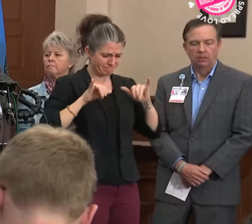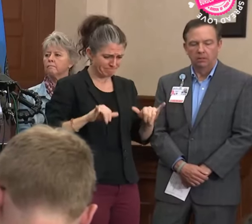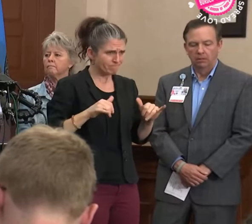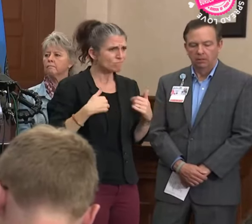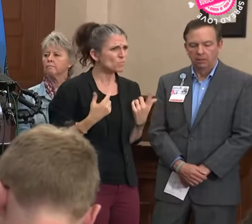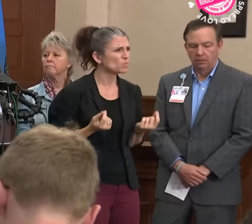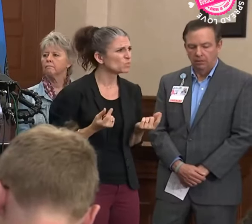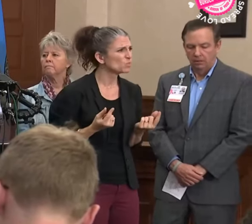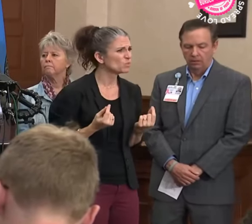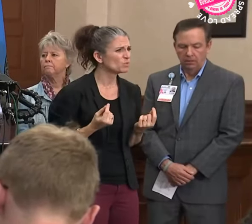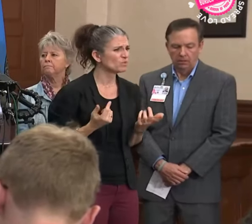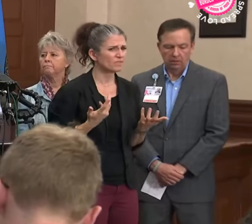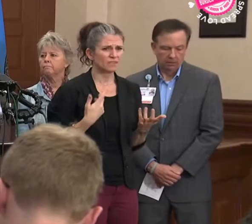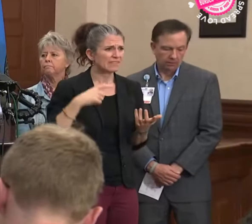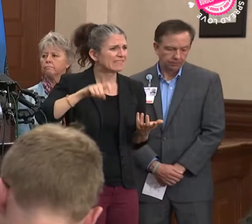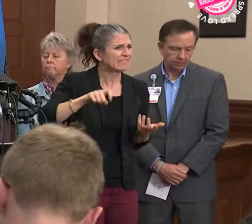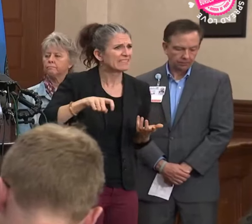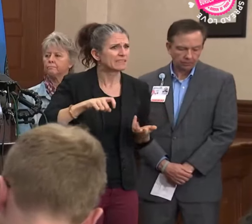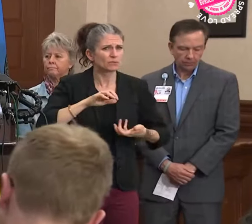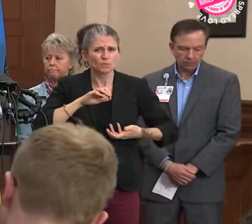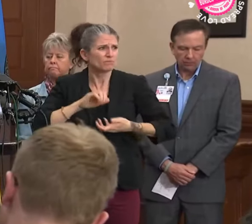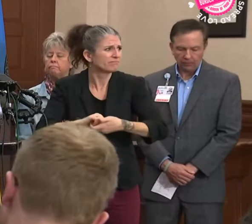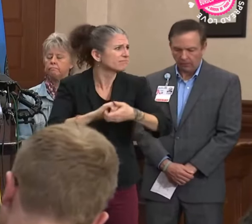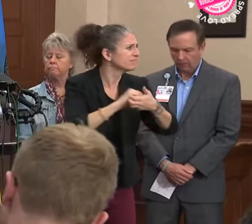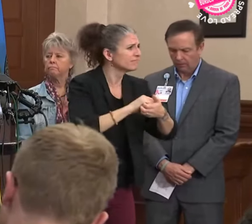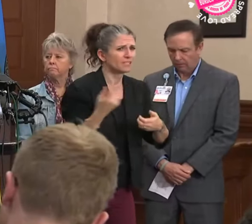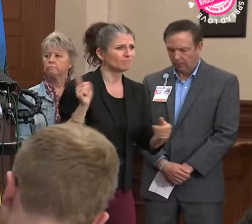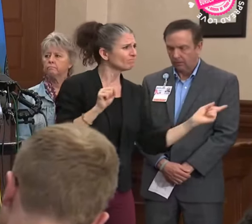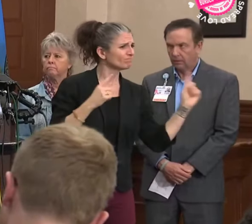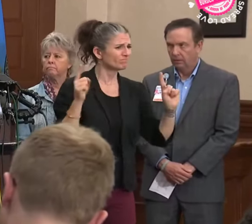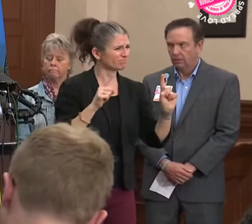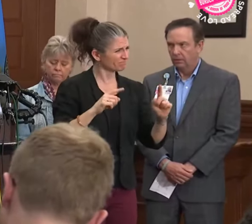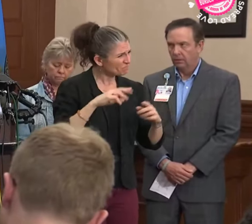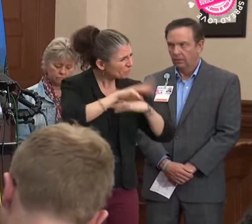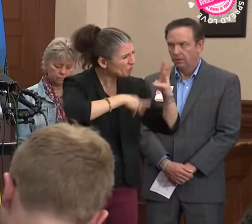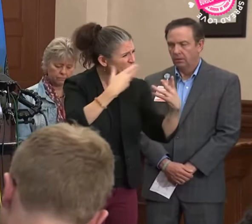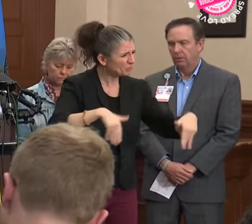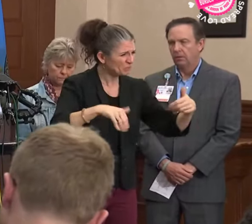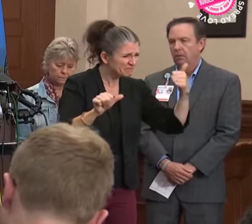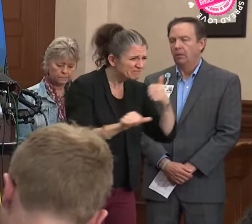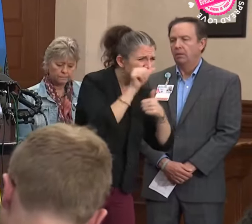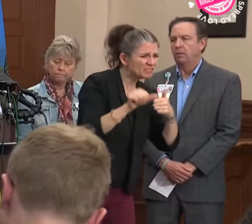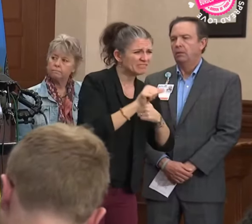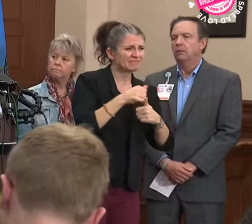dangerous world that we live in my determination to protect my own daughter and life in our home and in our community,